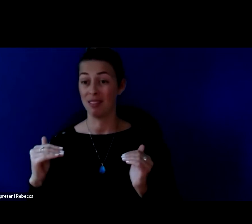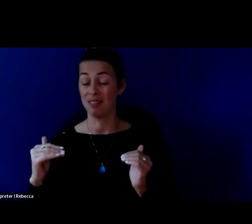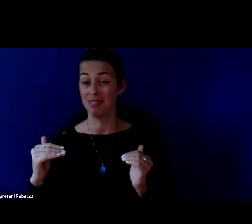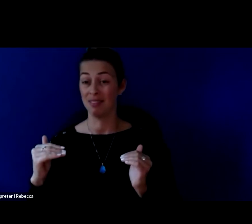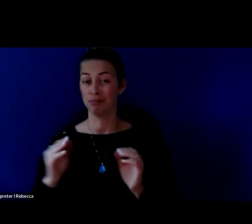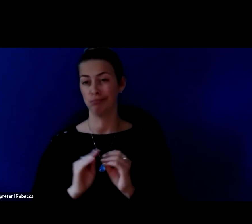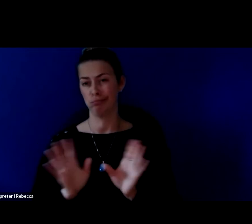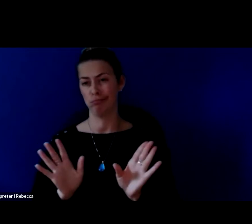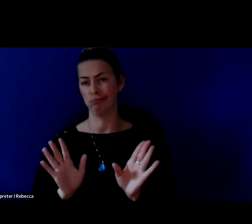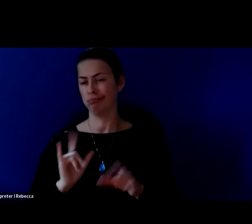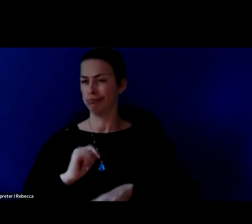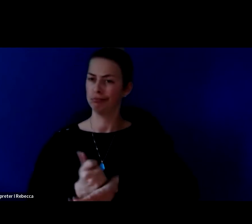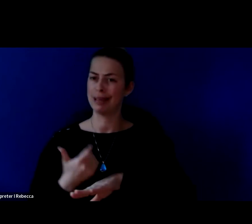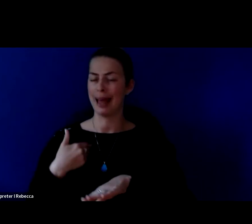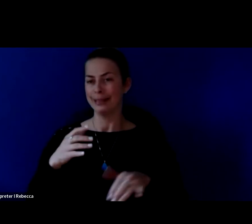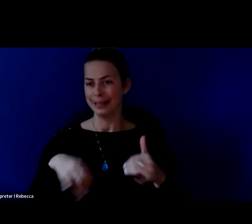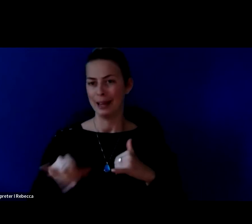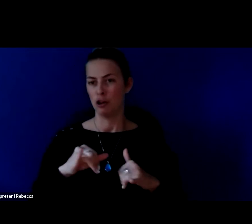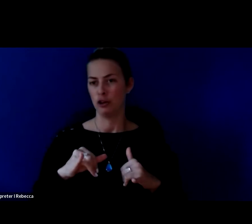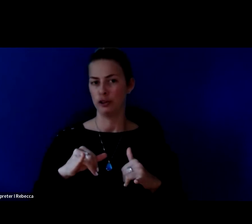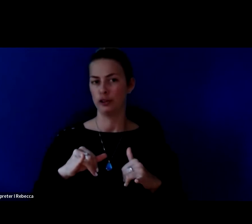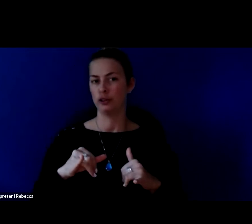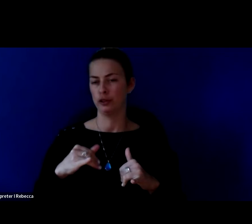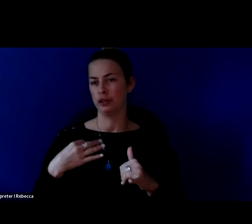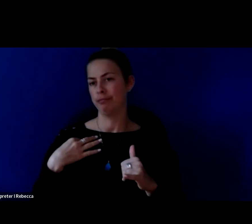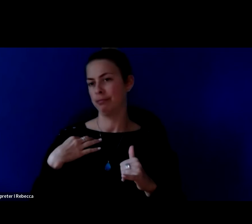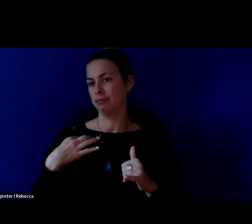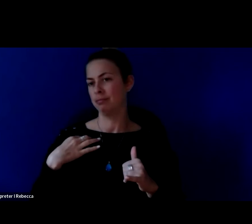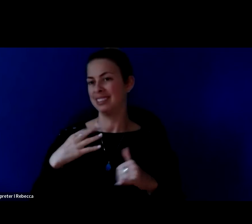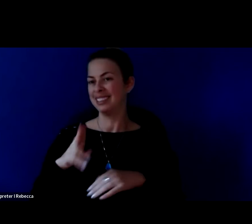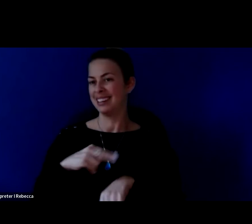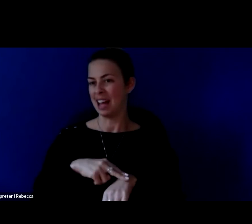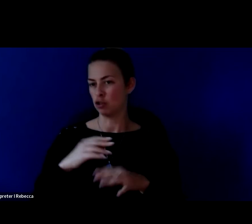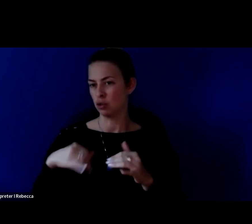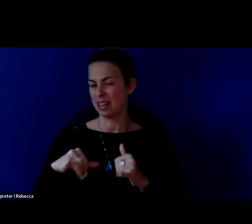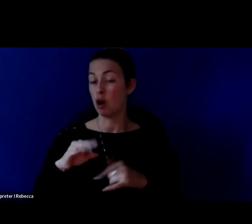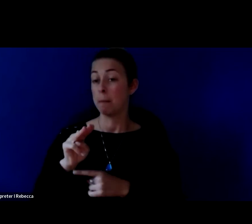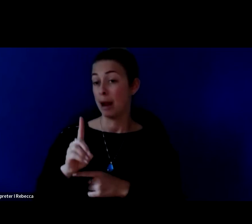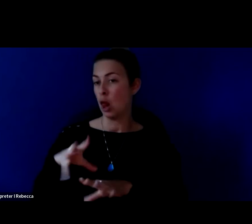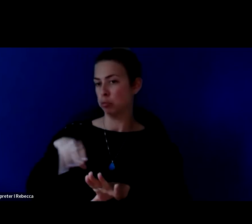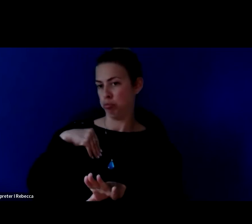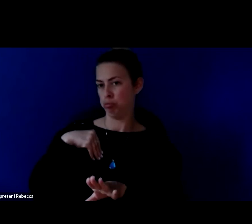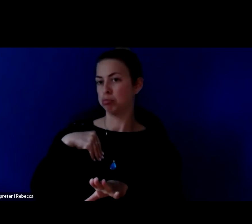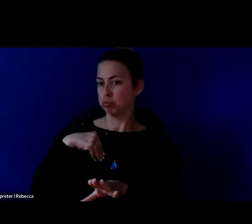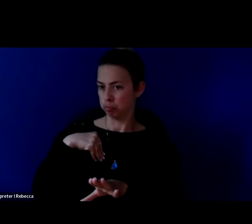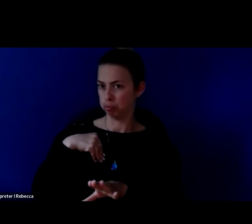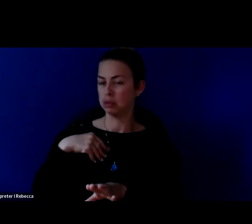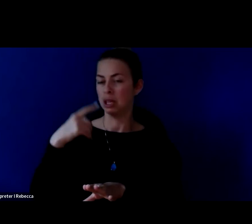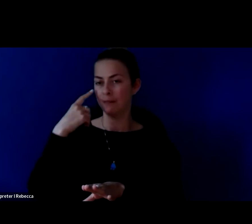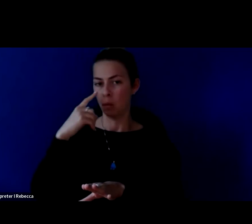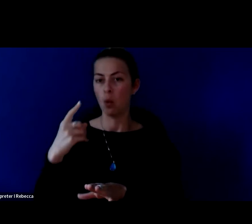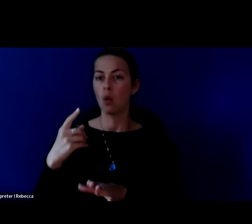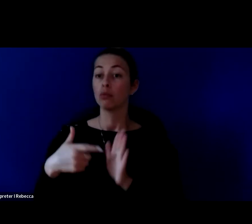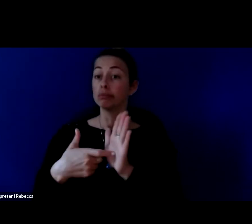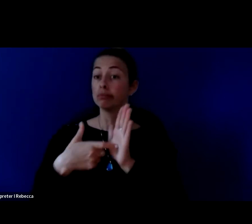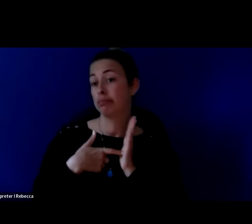existing standards, voluntary national standards that, in our case, the state of Maryland has adopted for what is